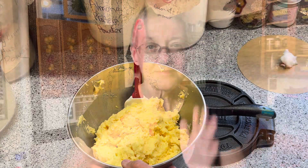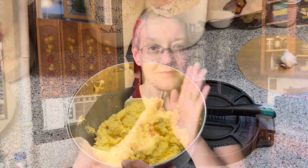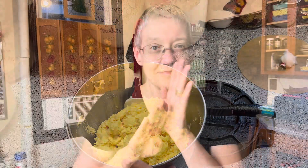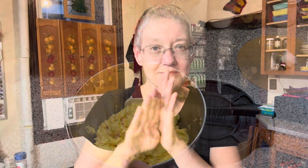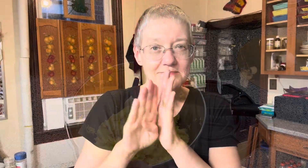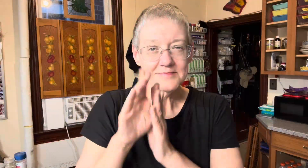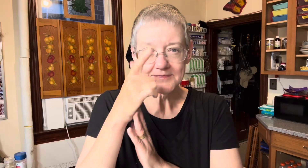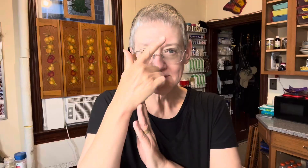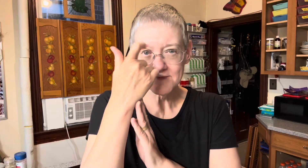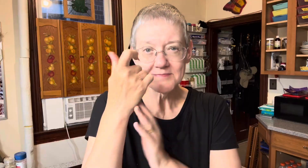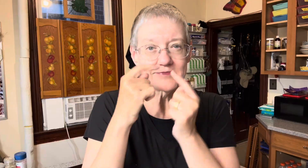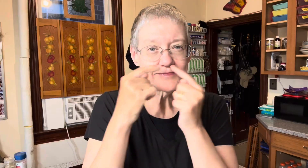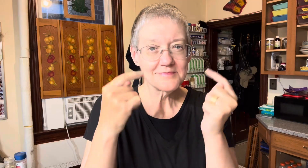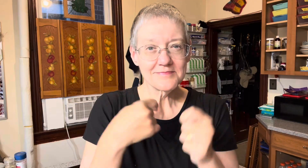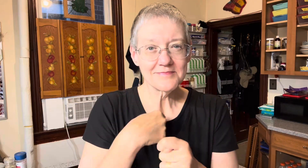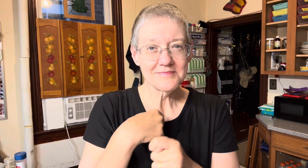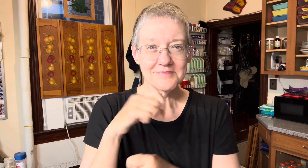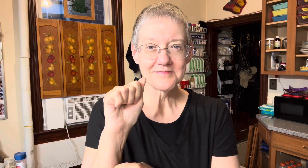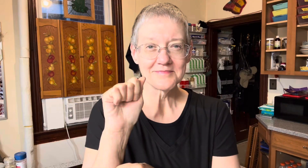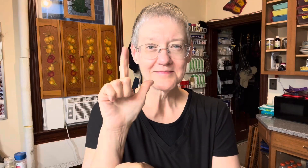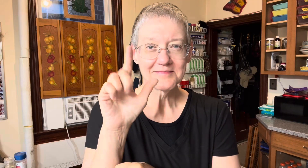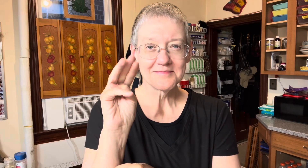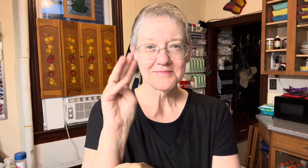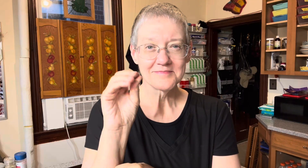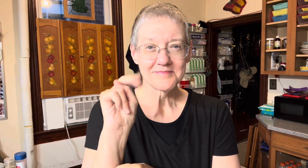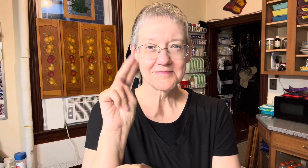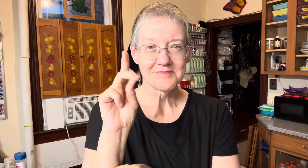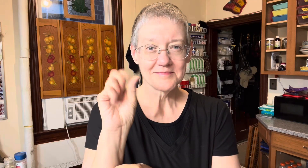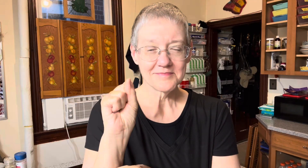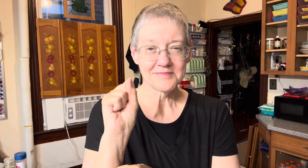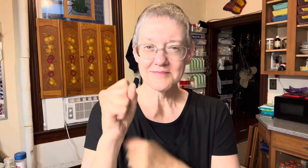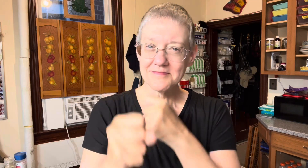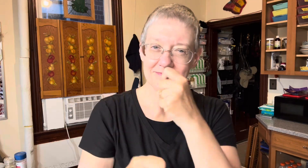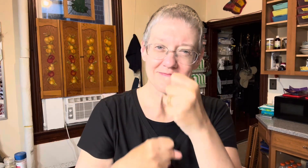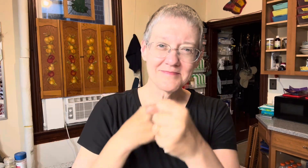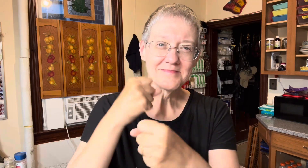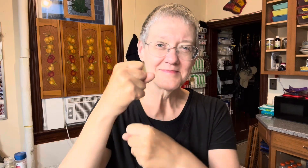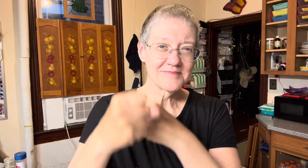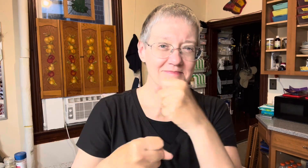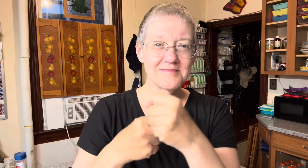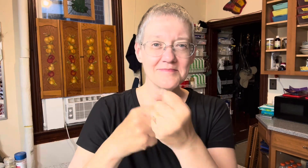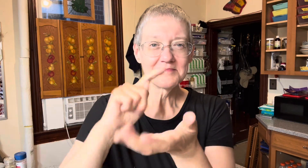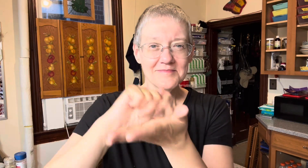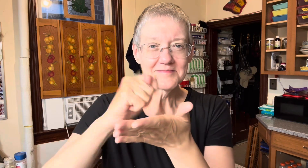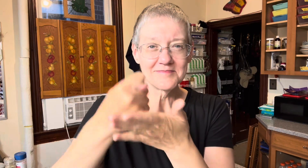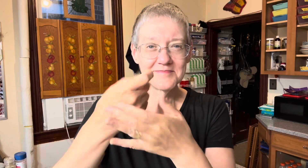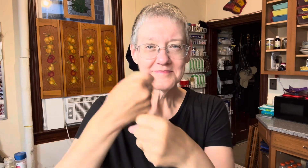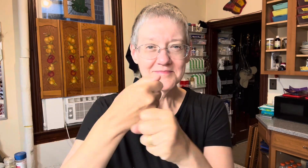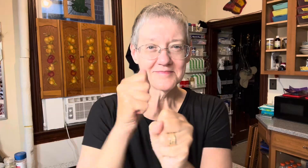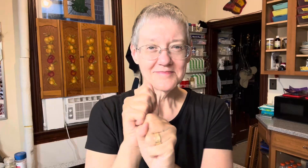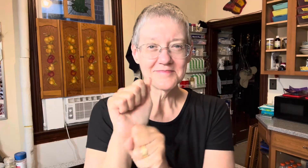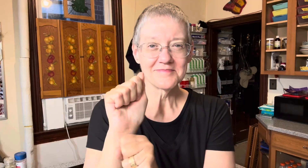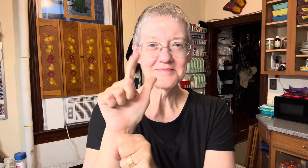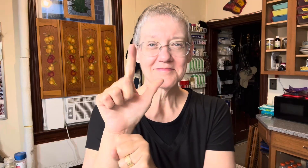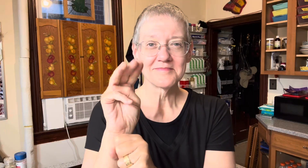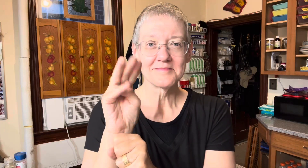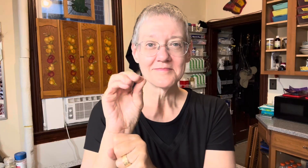I developed this recipe because I'm allergic to almonds, and I wanted a tortilla that I could eat. I made almond